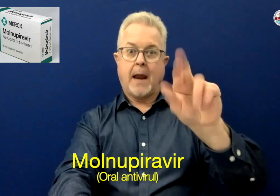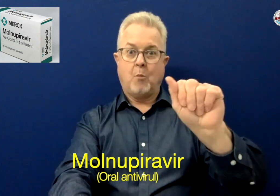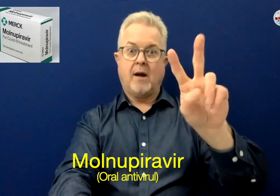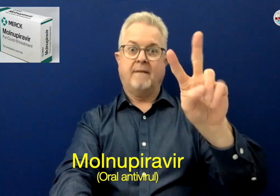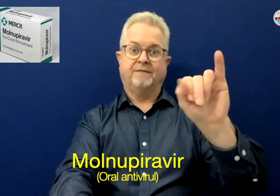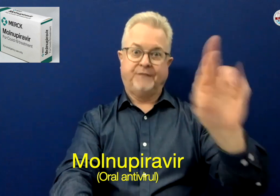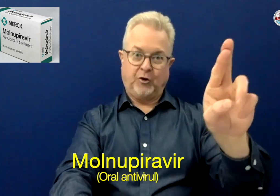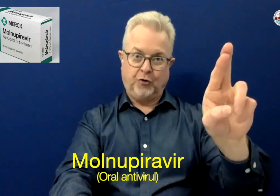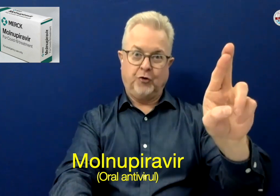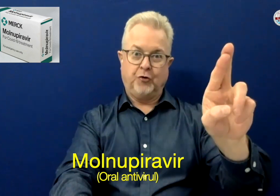molnupiravir.